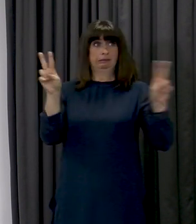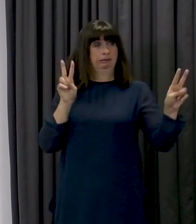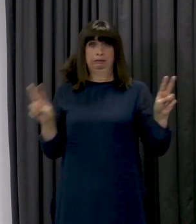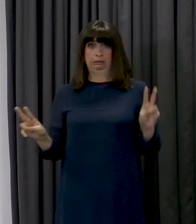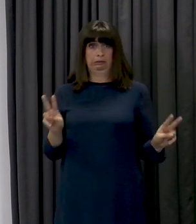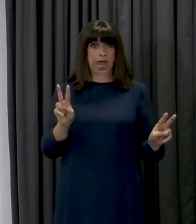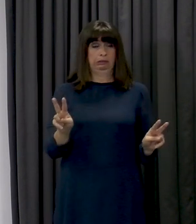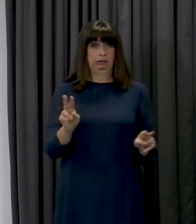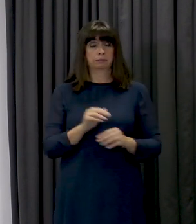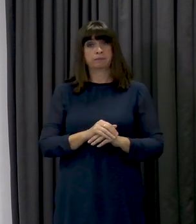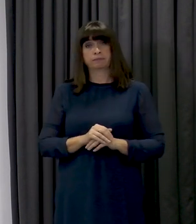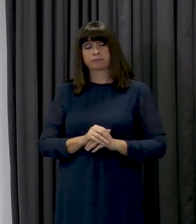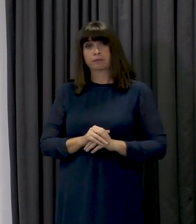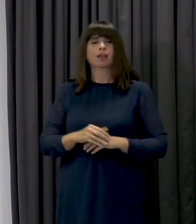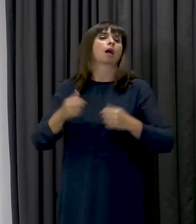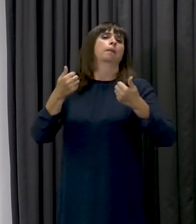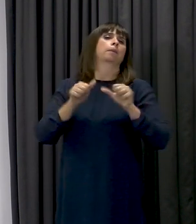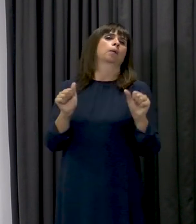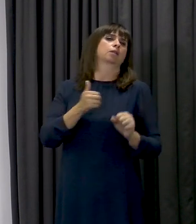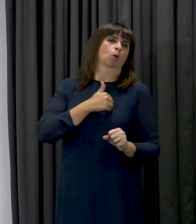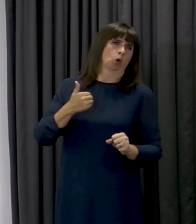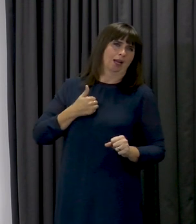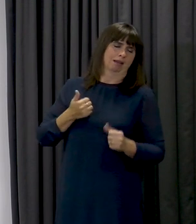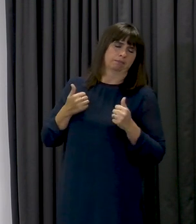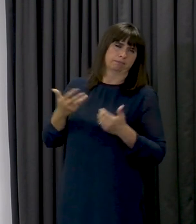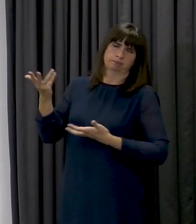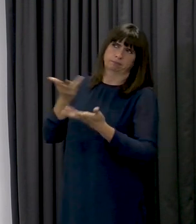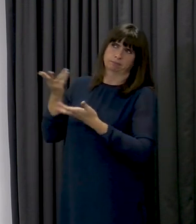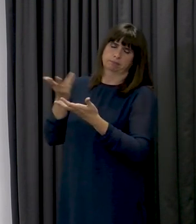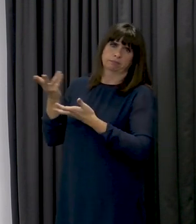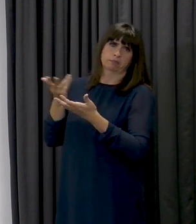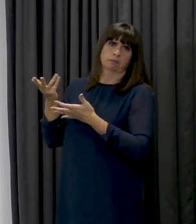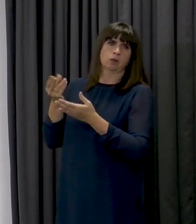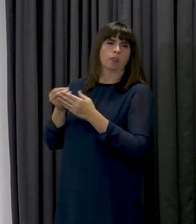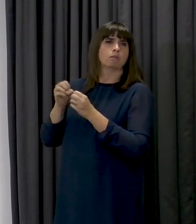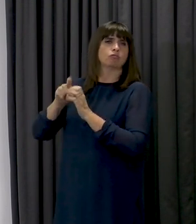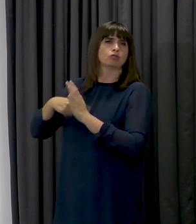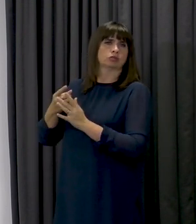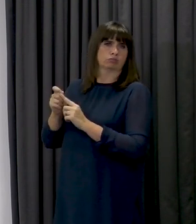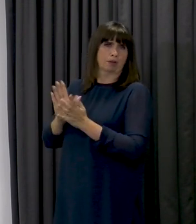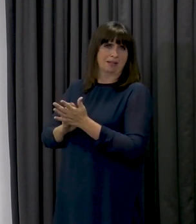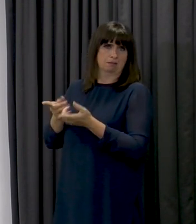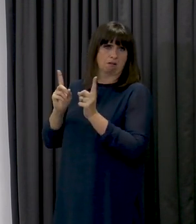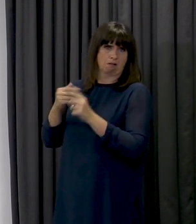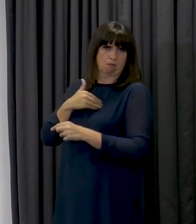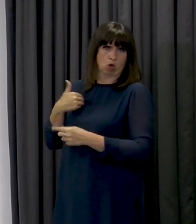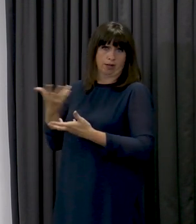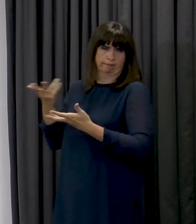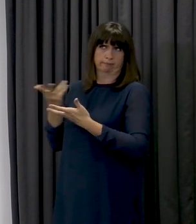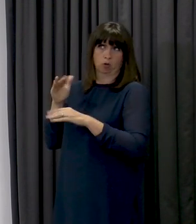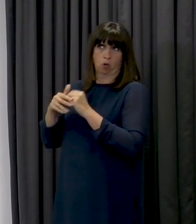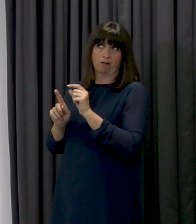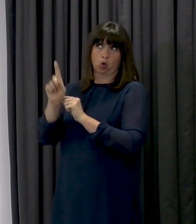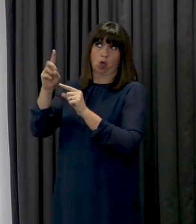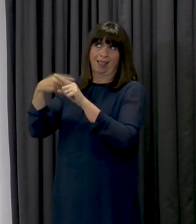to be able to discuss with the Prime Minister this morning the position in the north of England, the precautionary measures that are now being